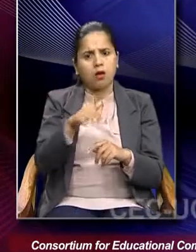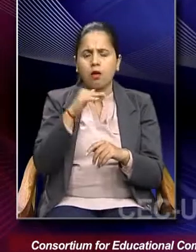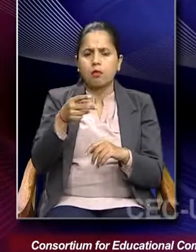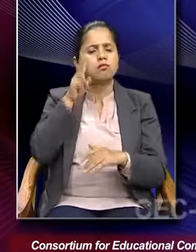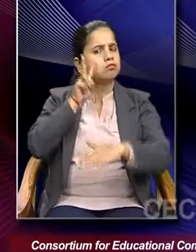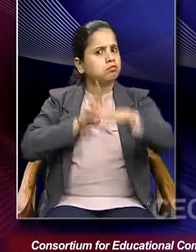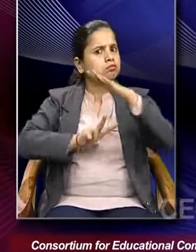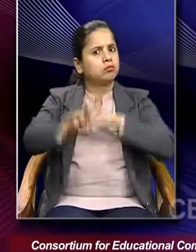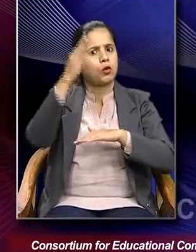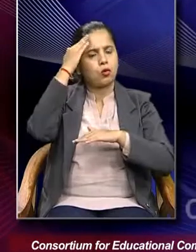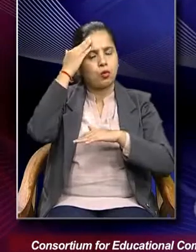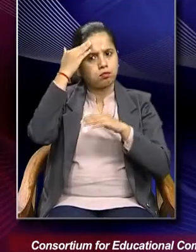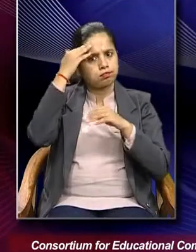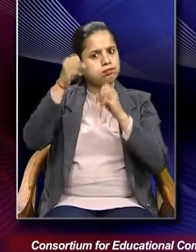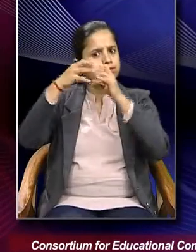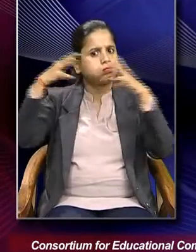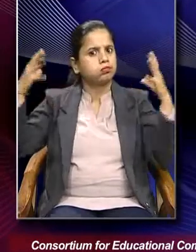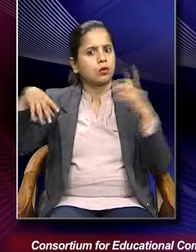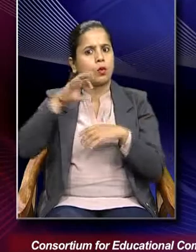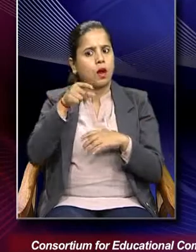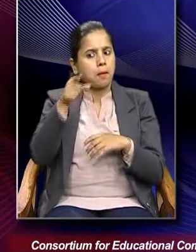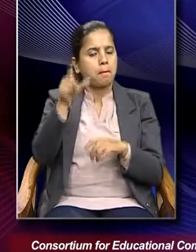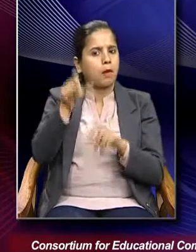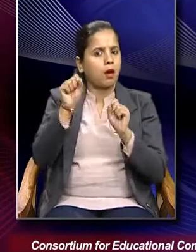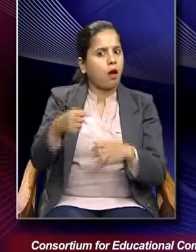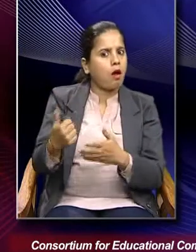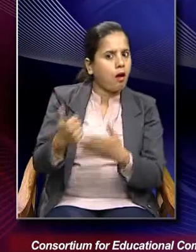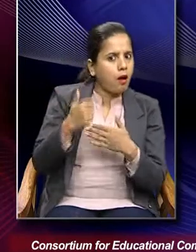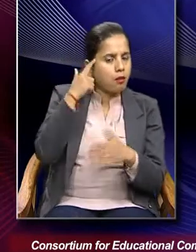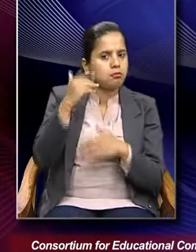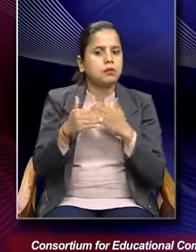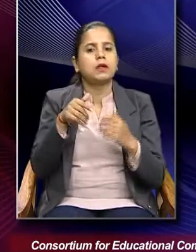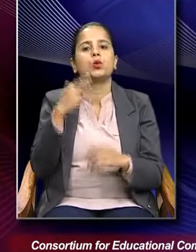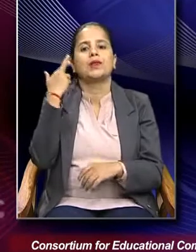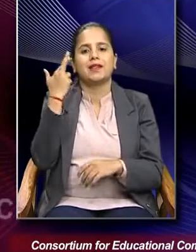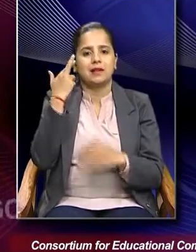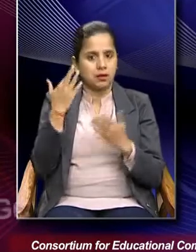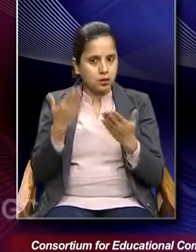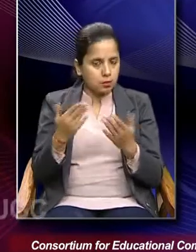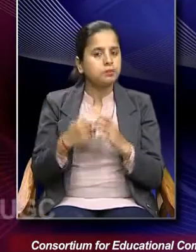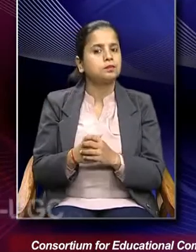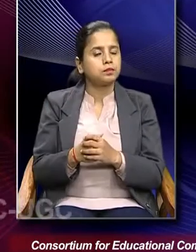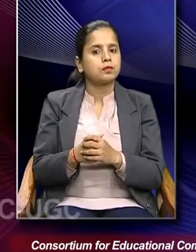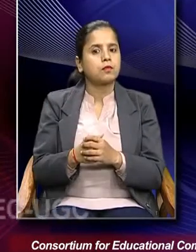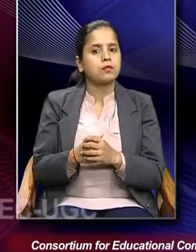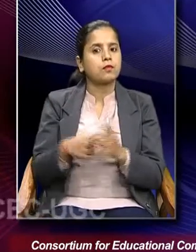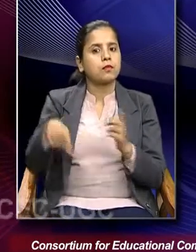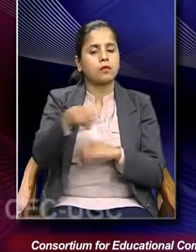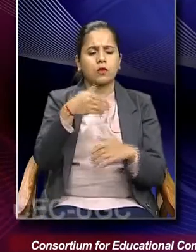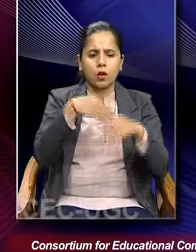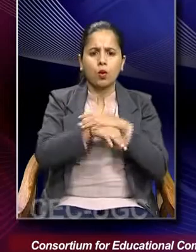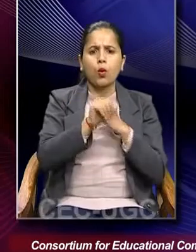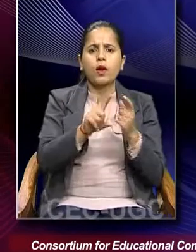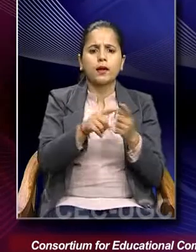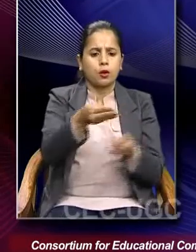or agenda with the help of these players. And that is the reason that the internal